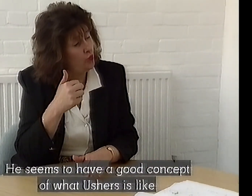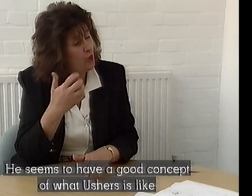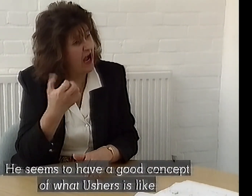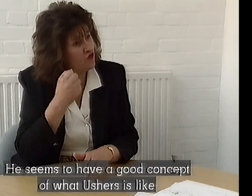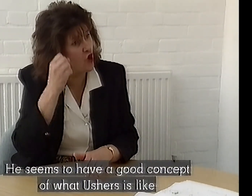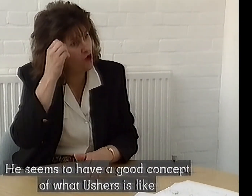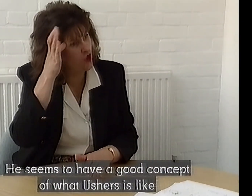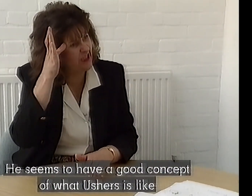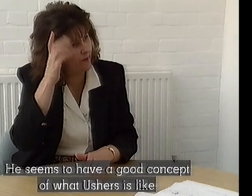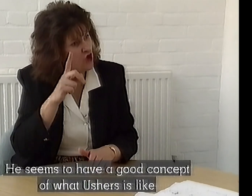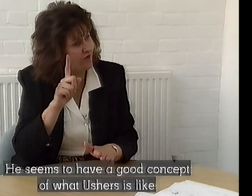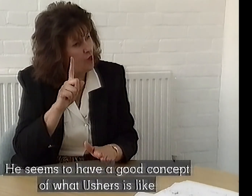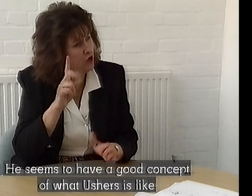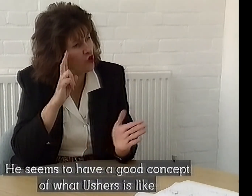a good concept of what Ushers is like.